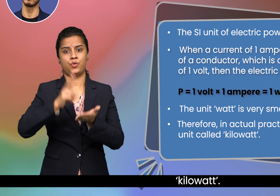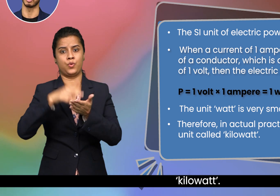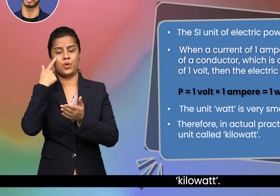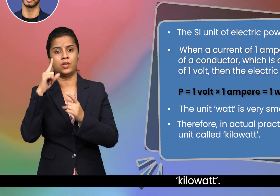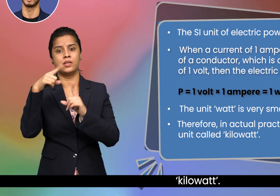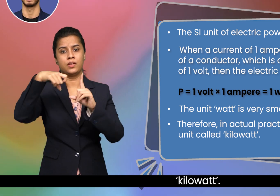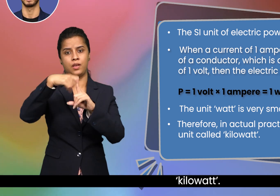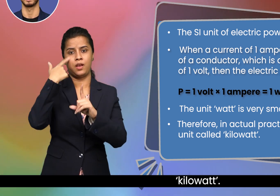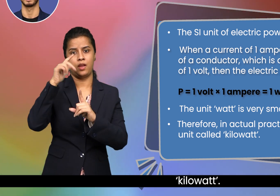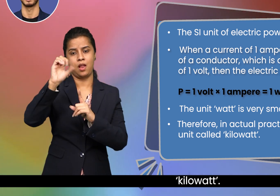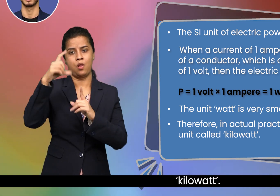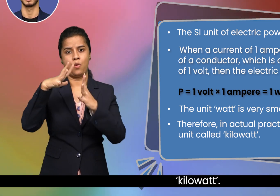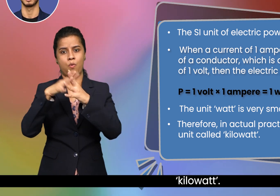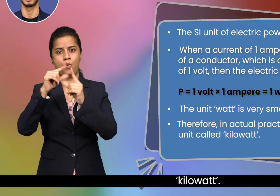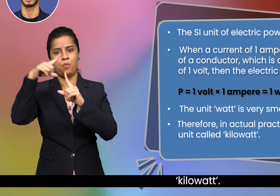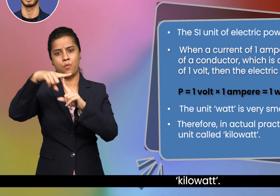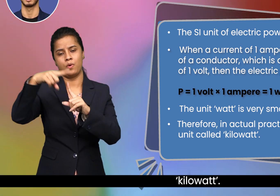called kilowatt.